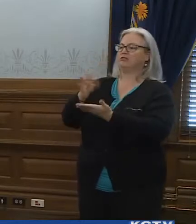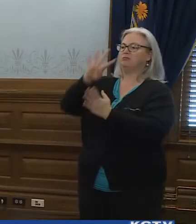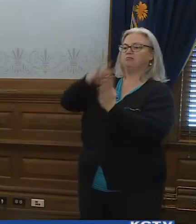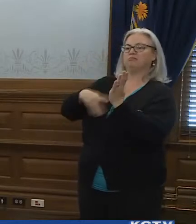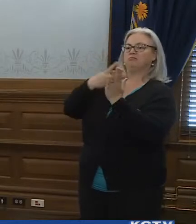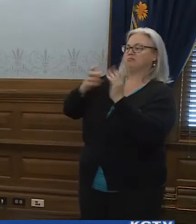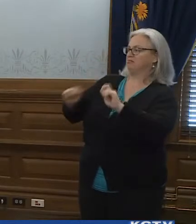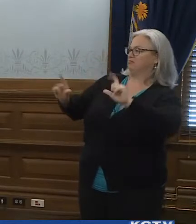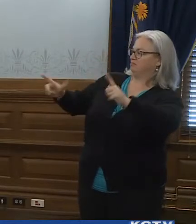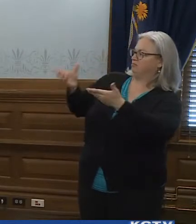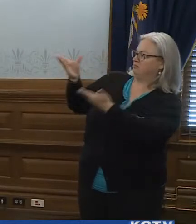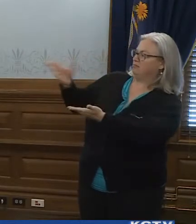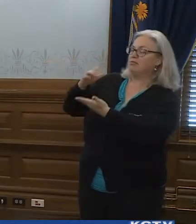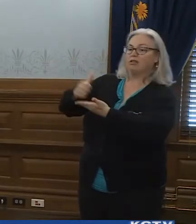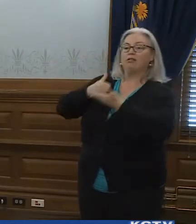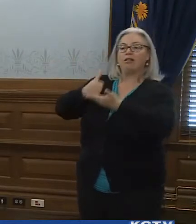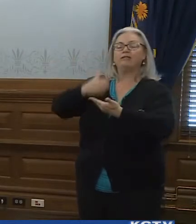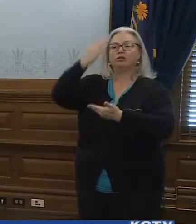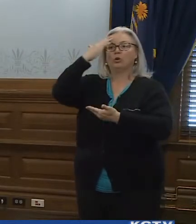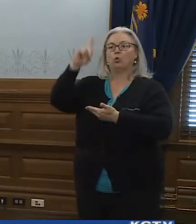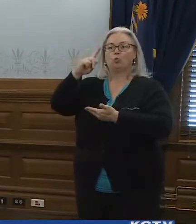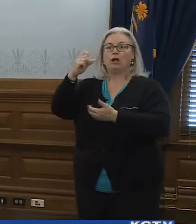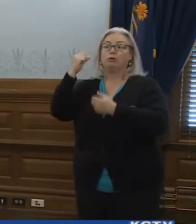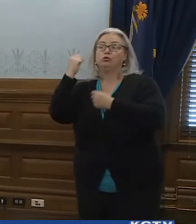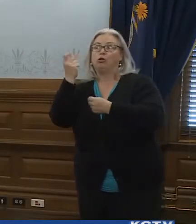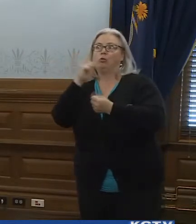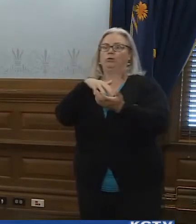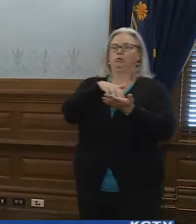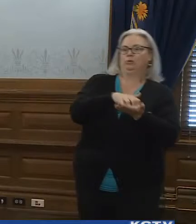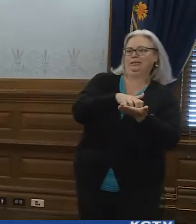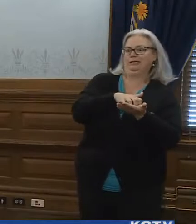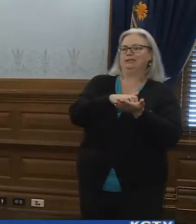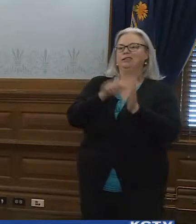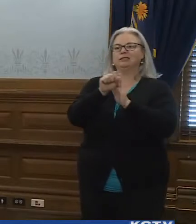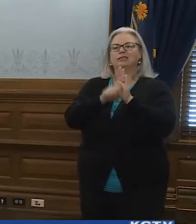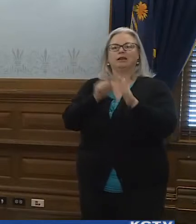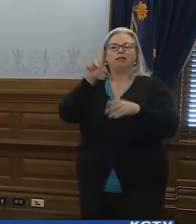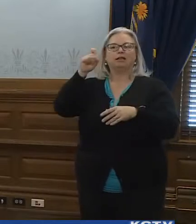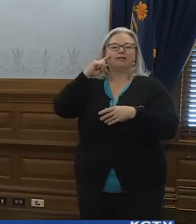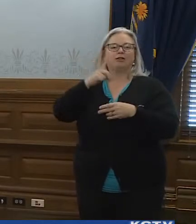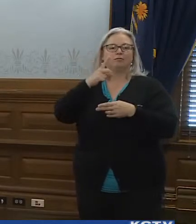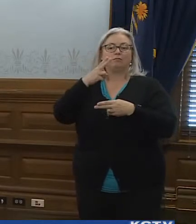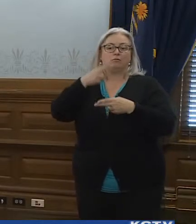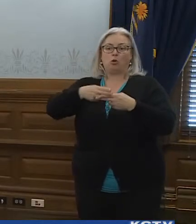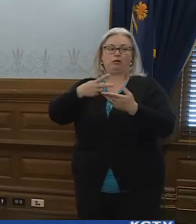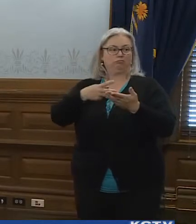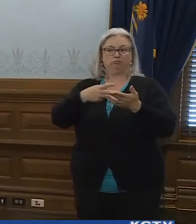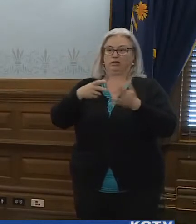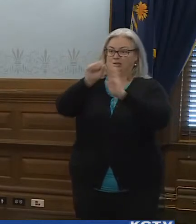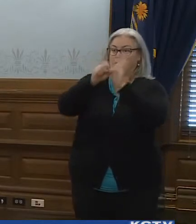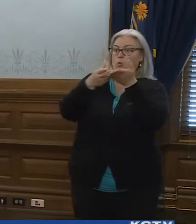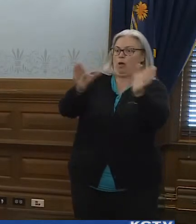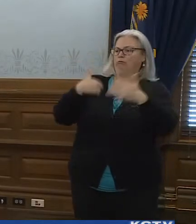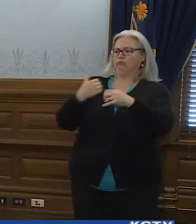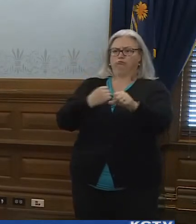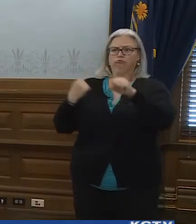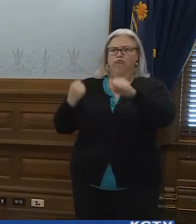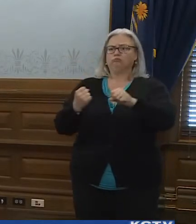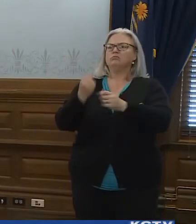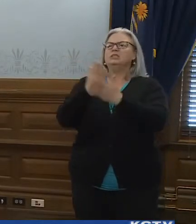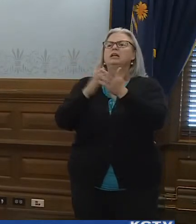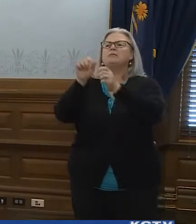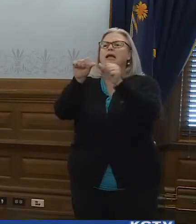graph, one, it's helpful to find out where are we strong, where are we weak. As a state, as the governor points out, we're strong. We do have